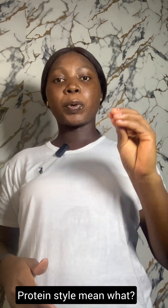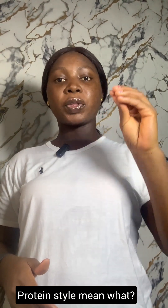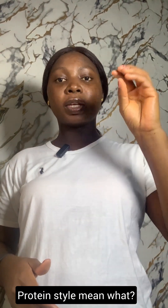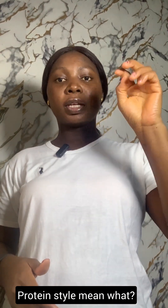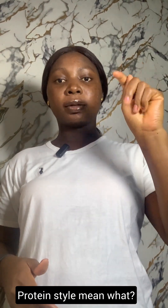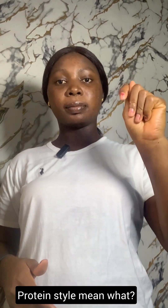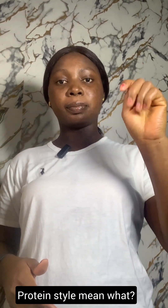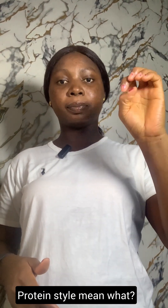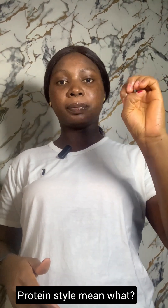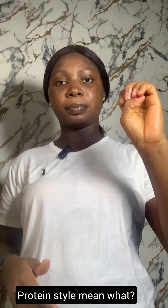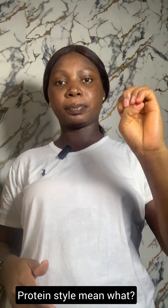Protein